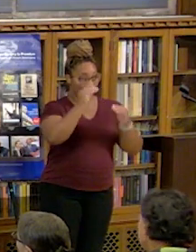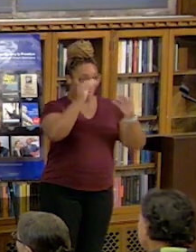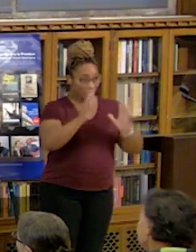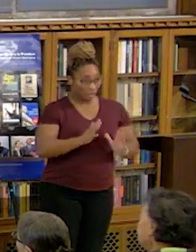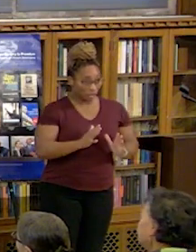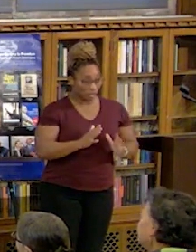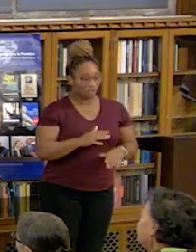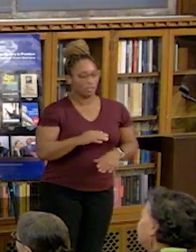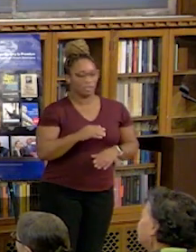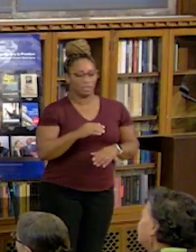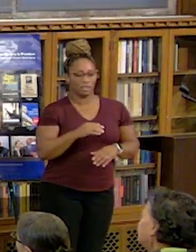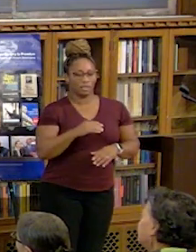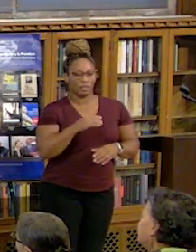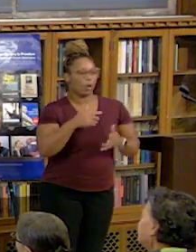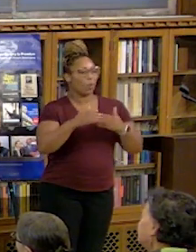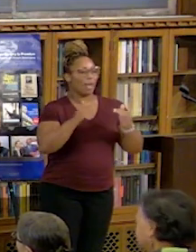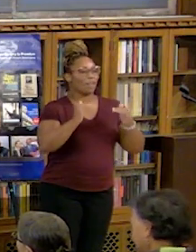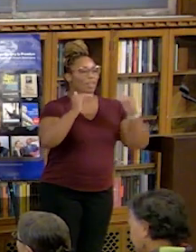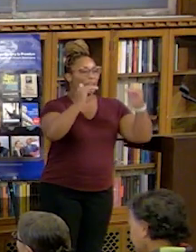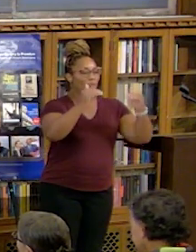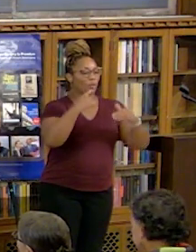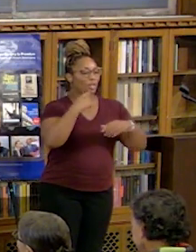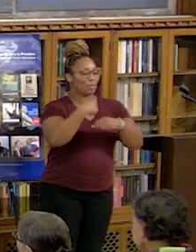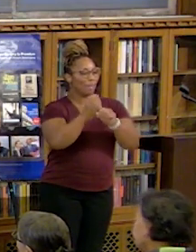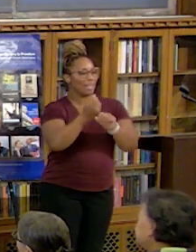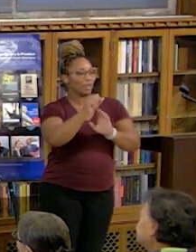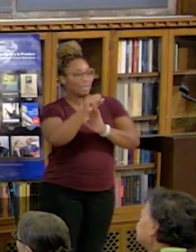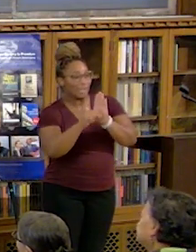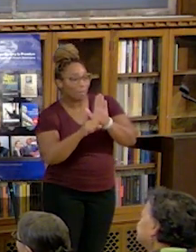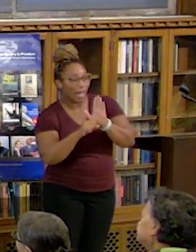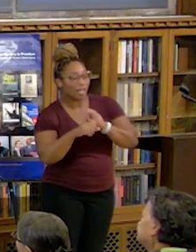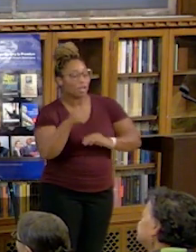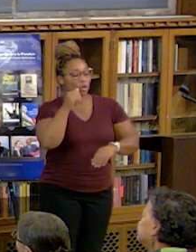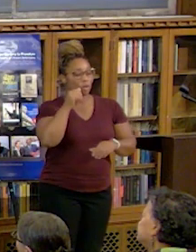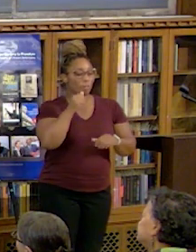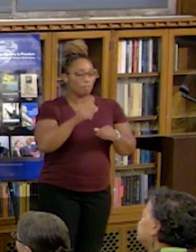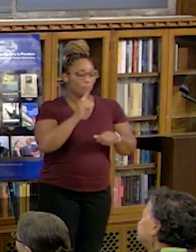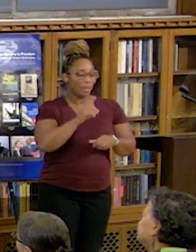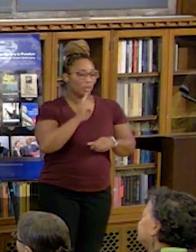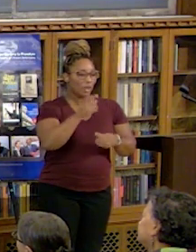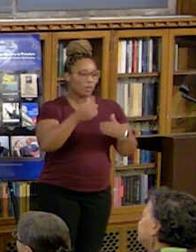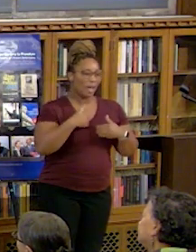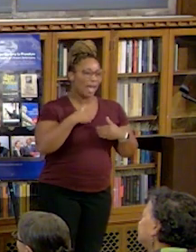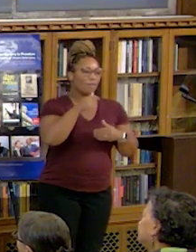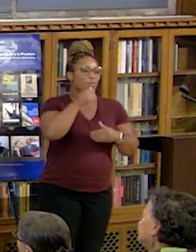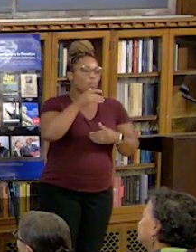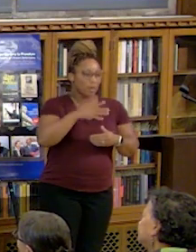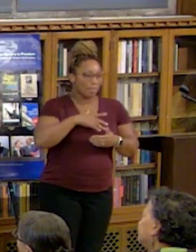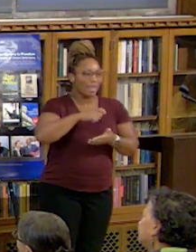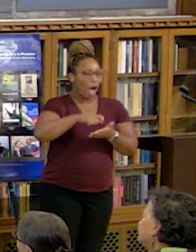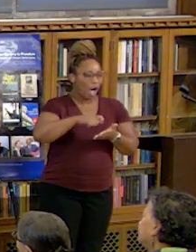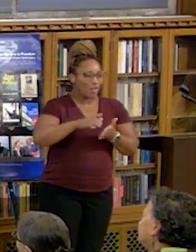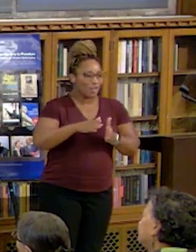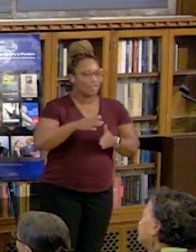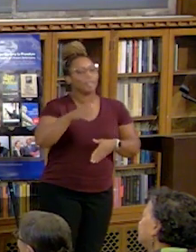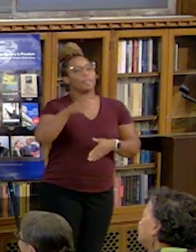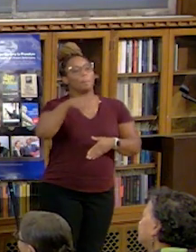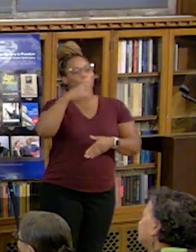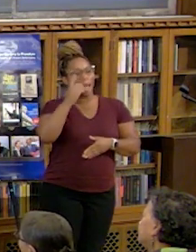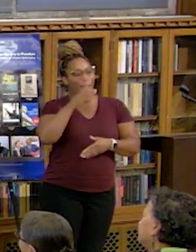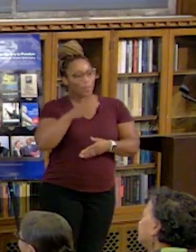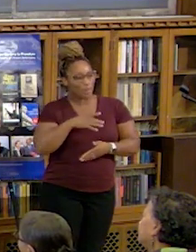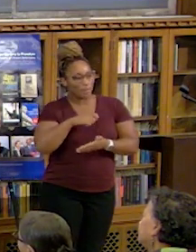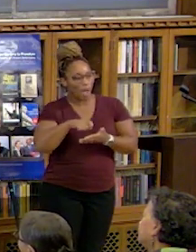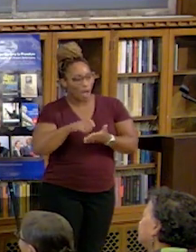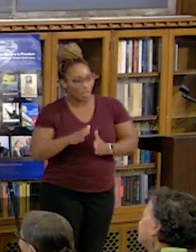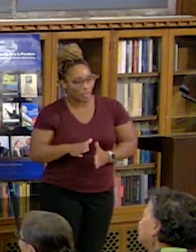teachers at whatever level when you're creating your syllabi be sure that you have authors who are women authors who are black women right